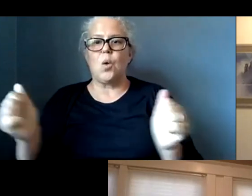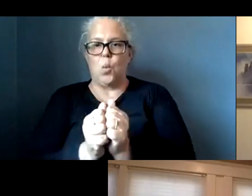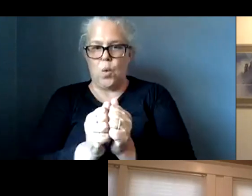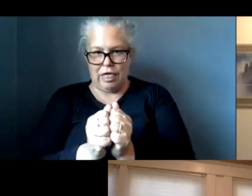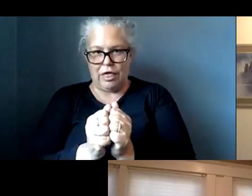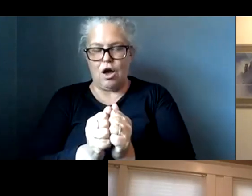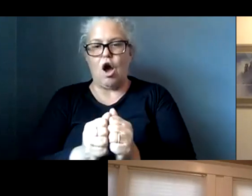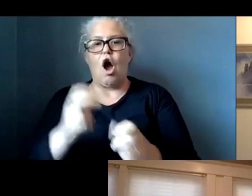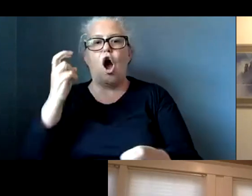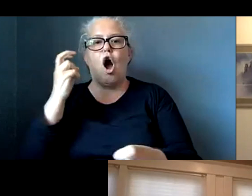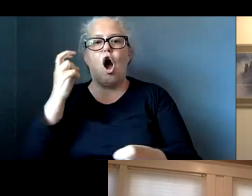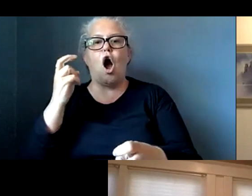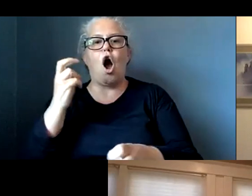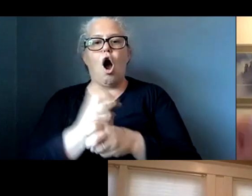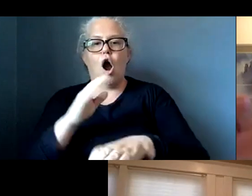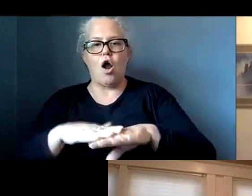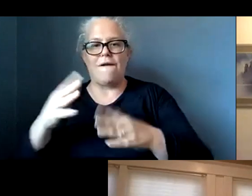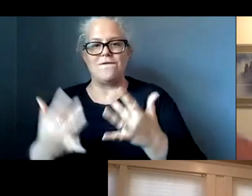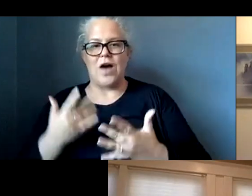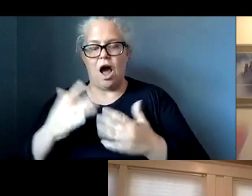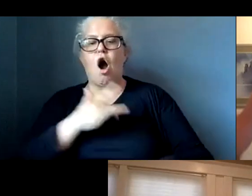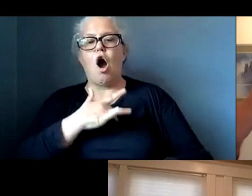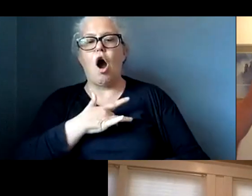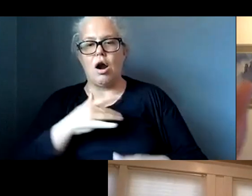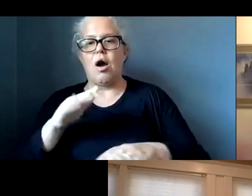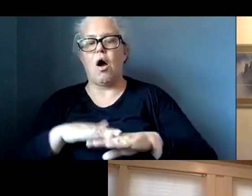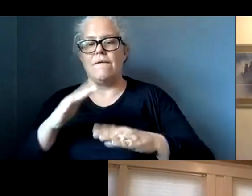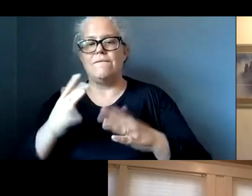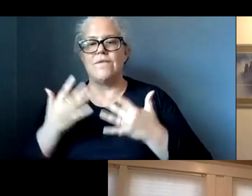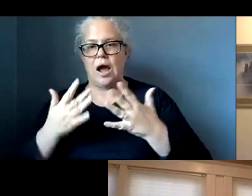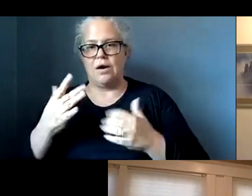hard-on fire for heart on fire for